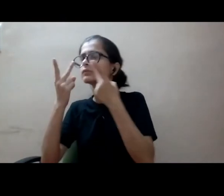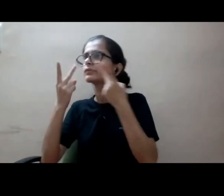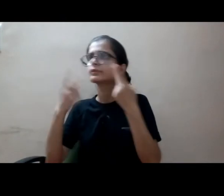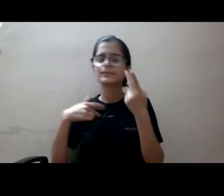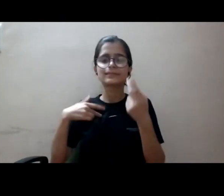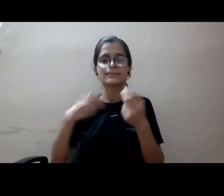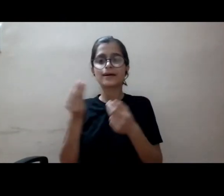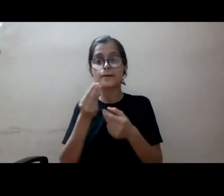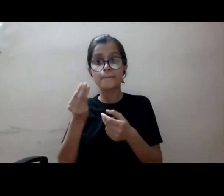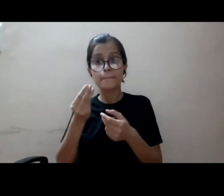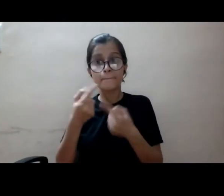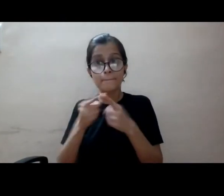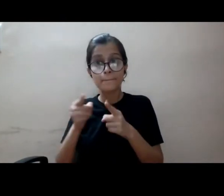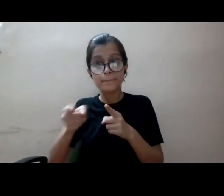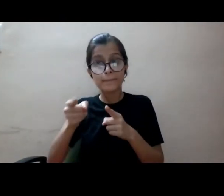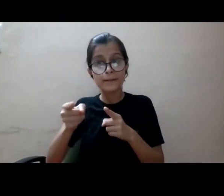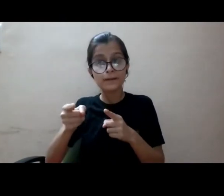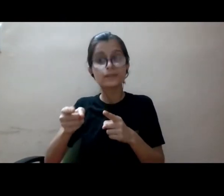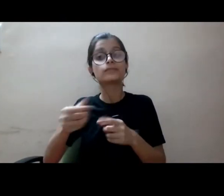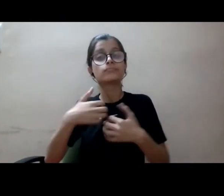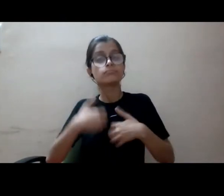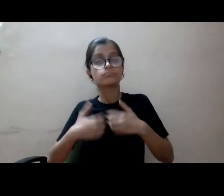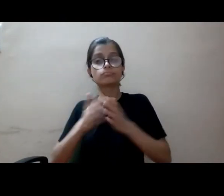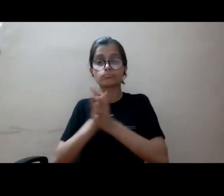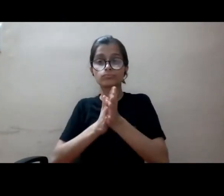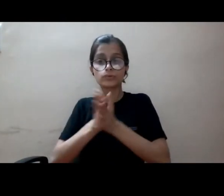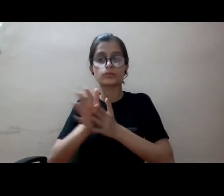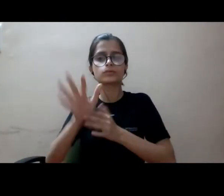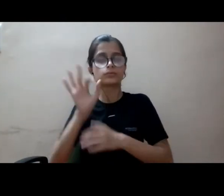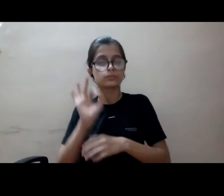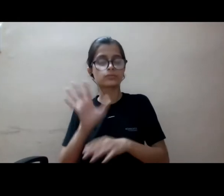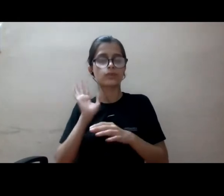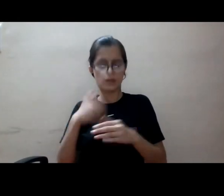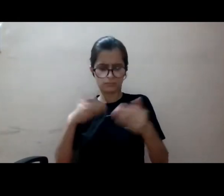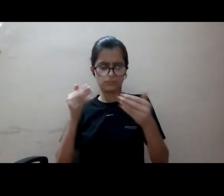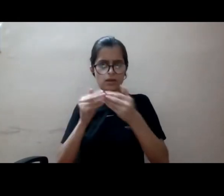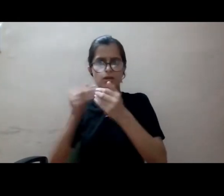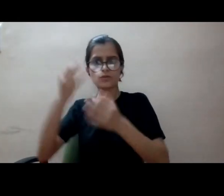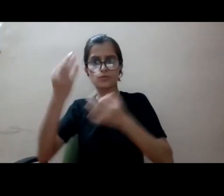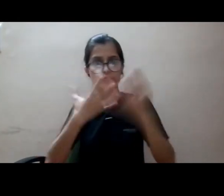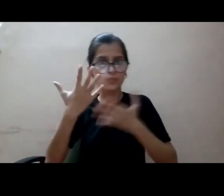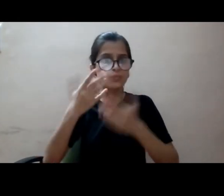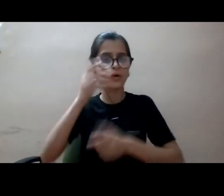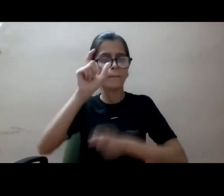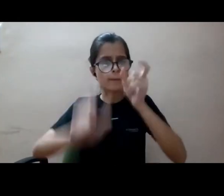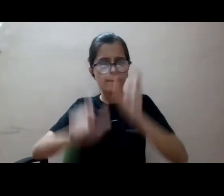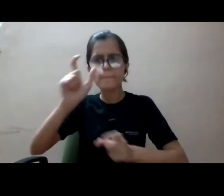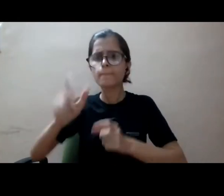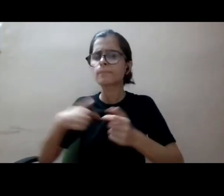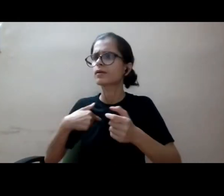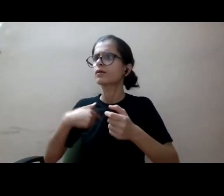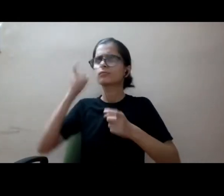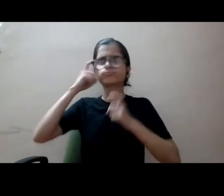remarkably, that's an interesting thing. I meet new people. I discover things I hadn't